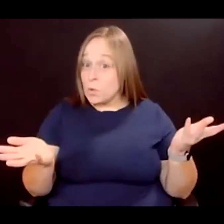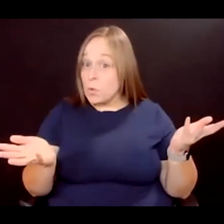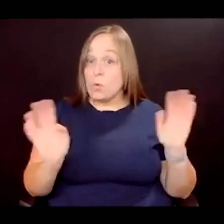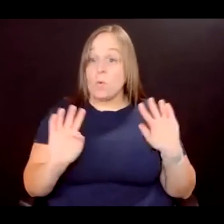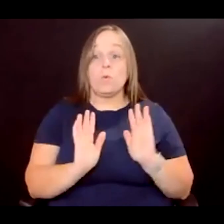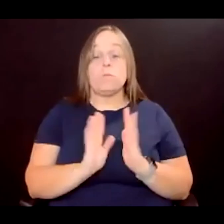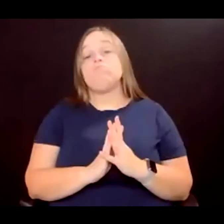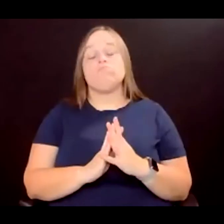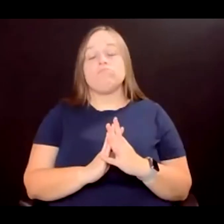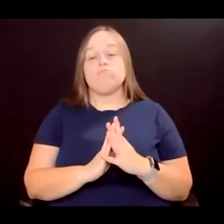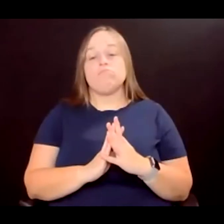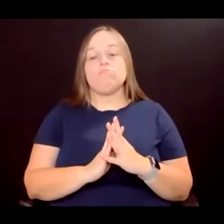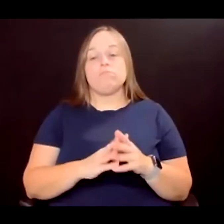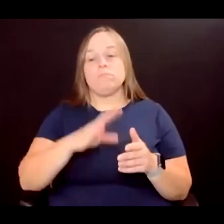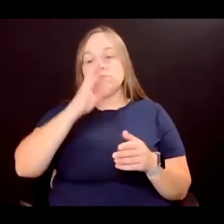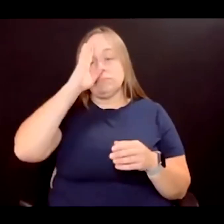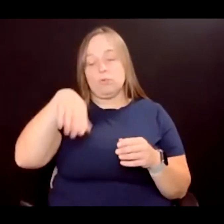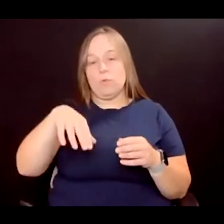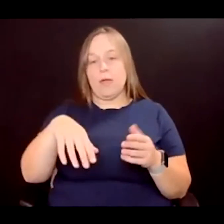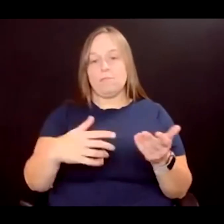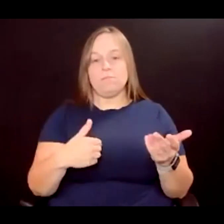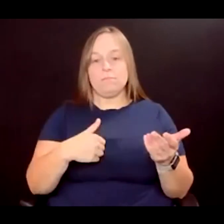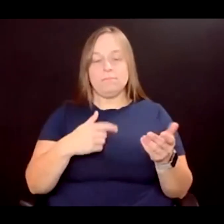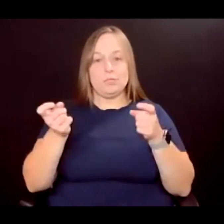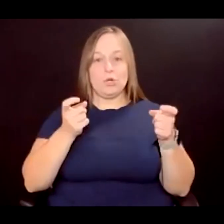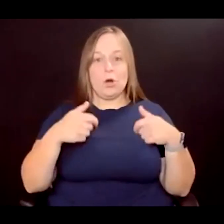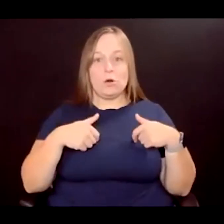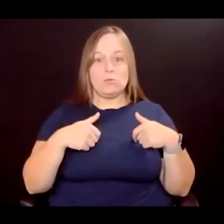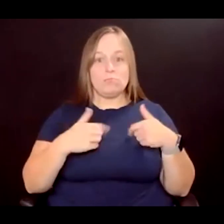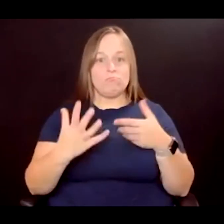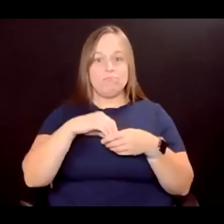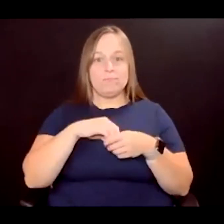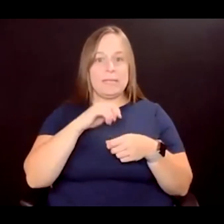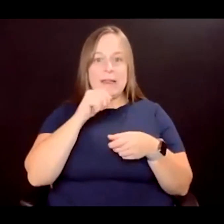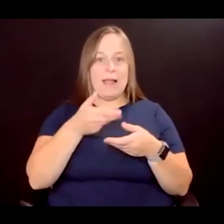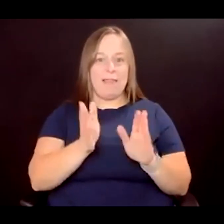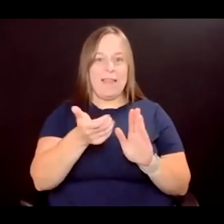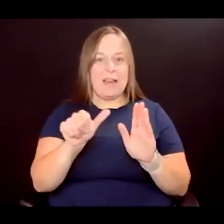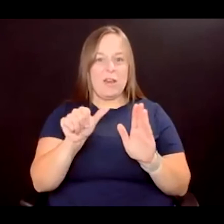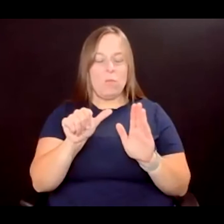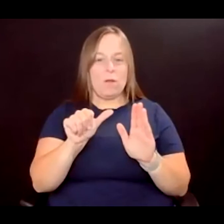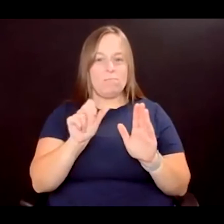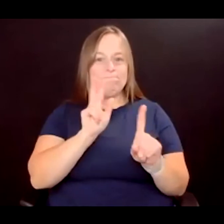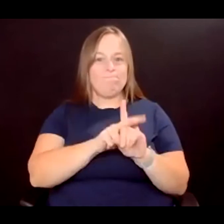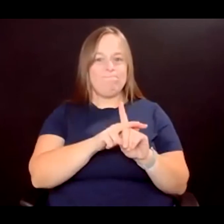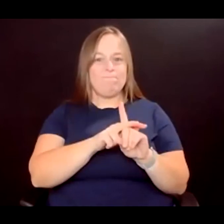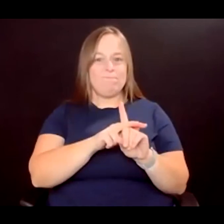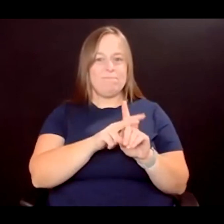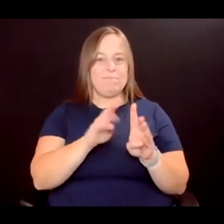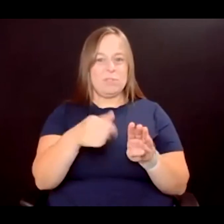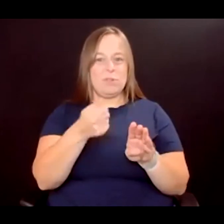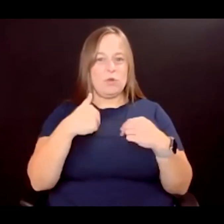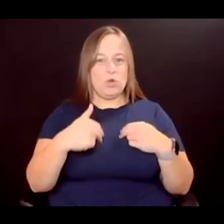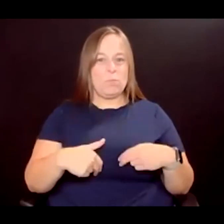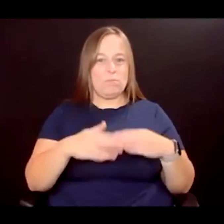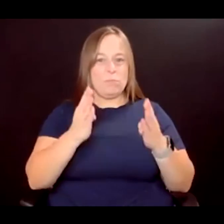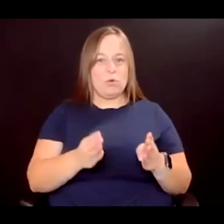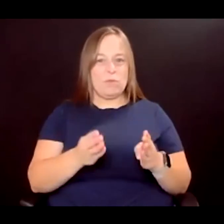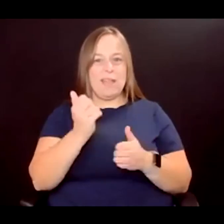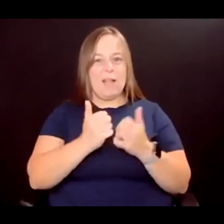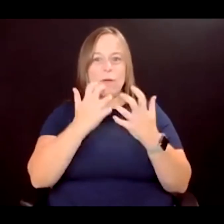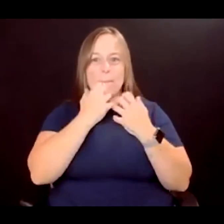encounter behind a closed door. I can say that the first responders that I've met and that I've seen over the years, and this